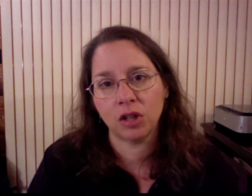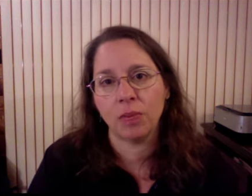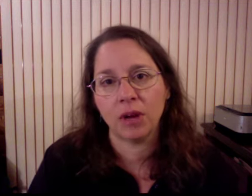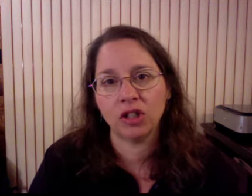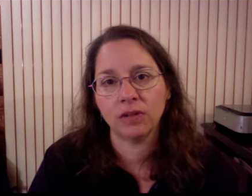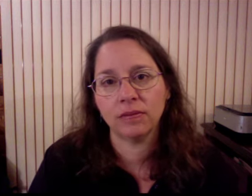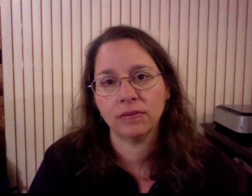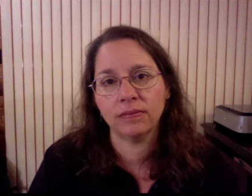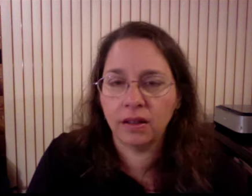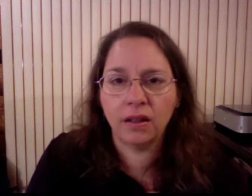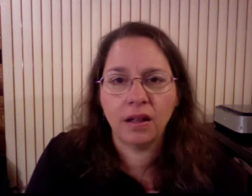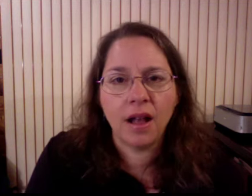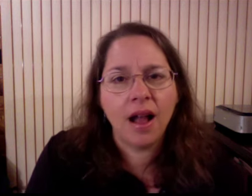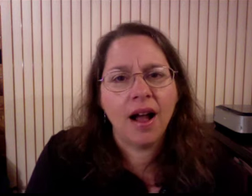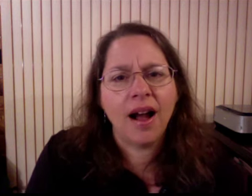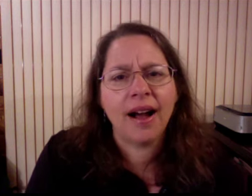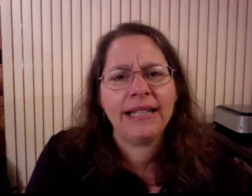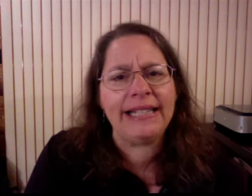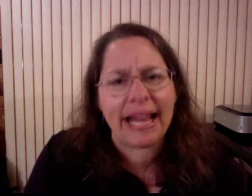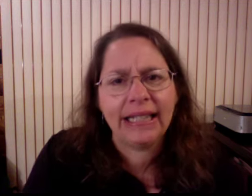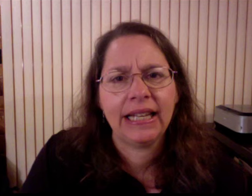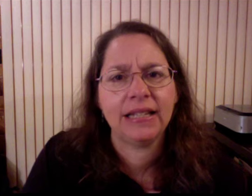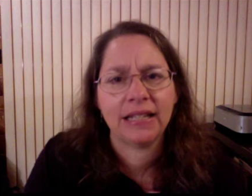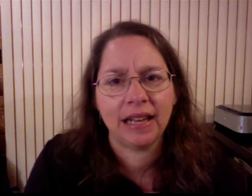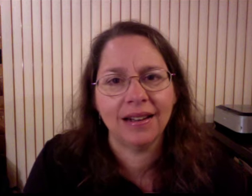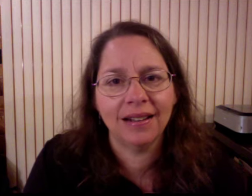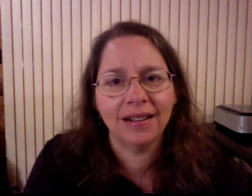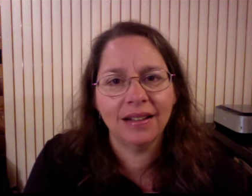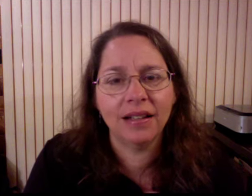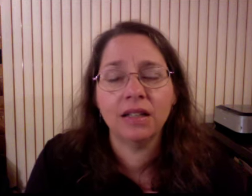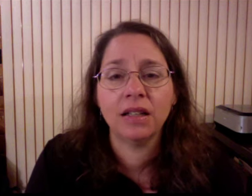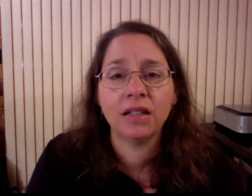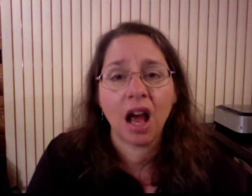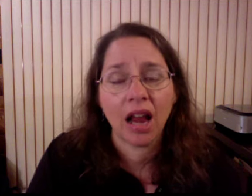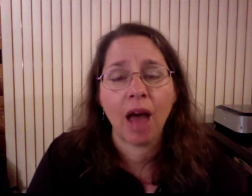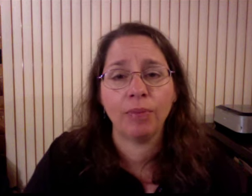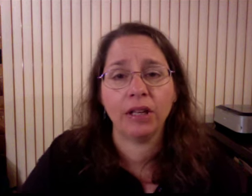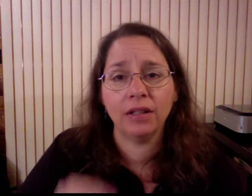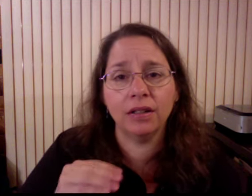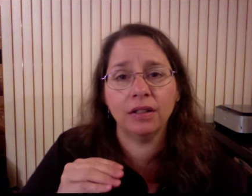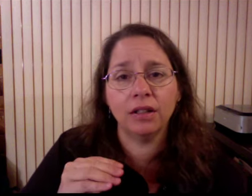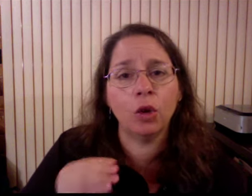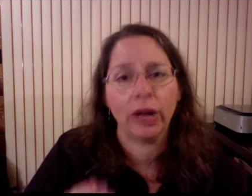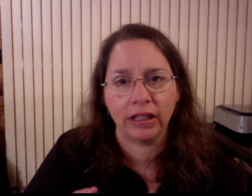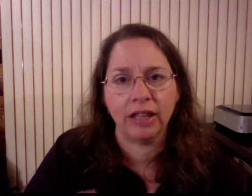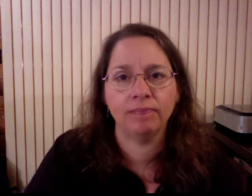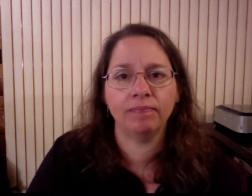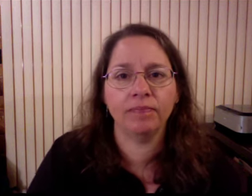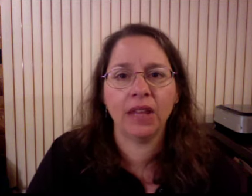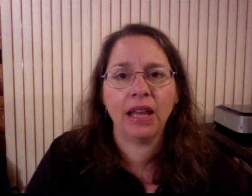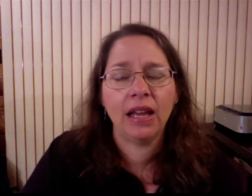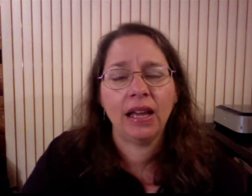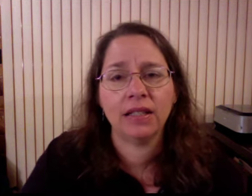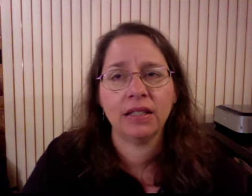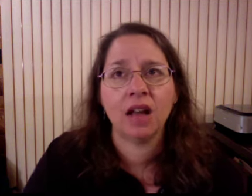much. A deadly sin does not happen quickly. It does not